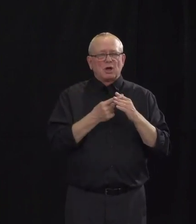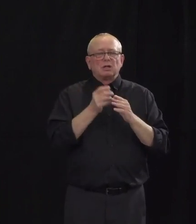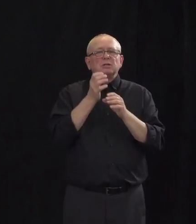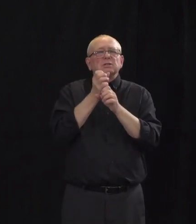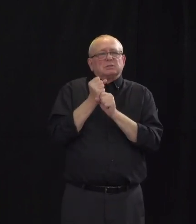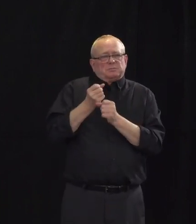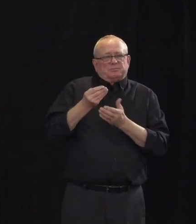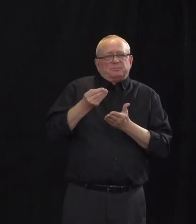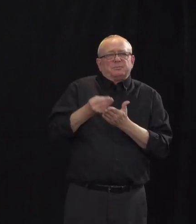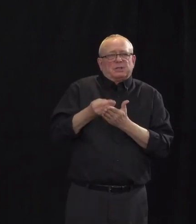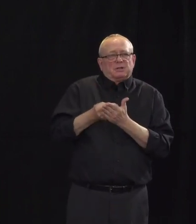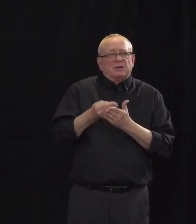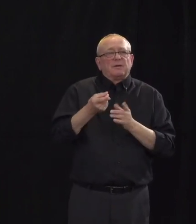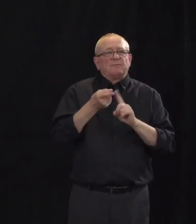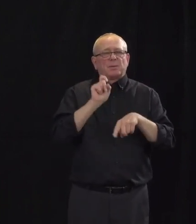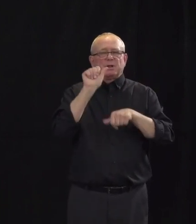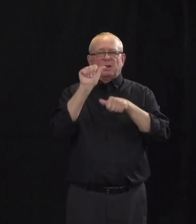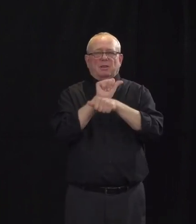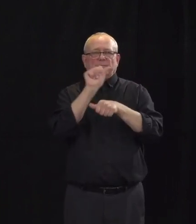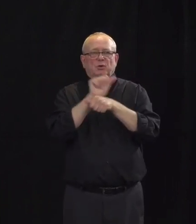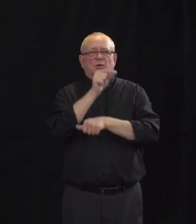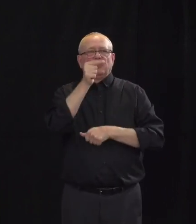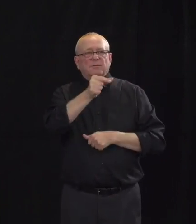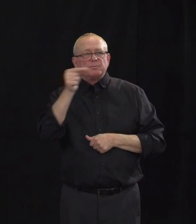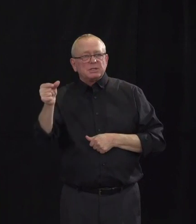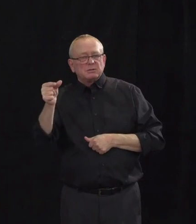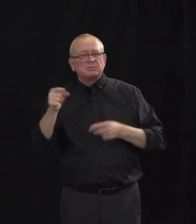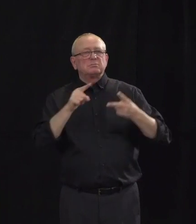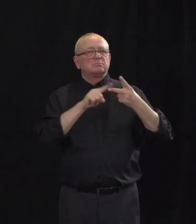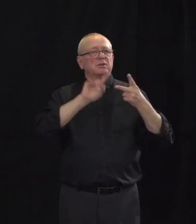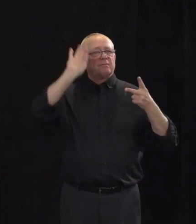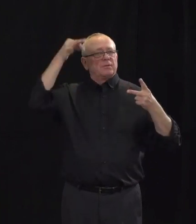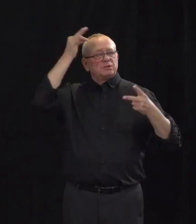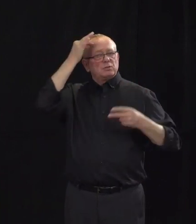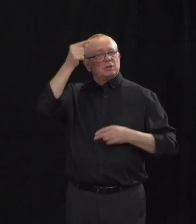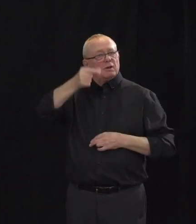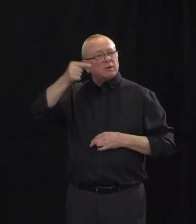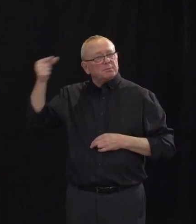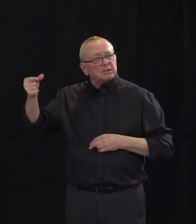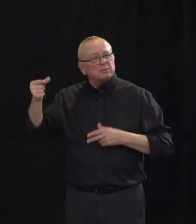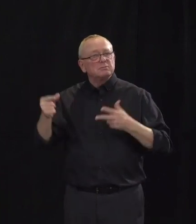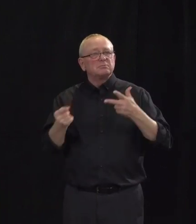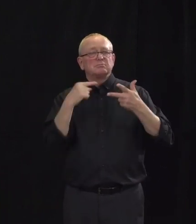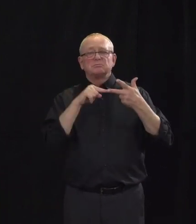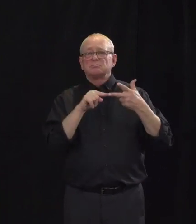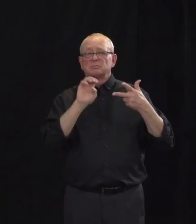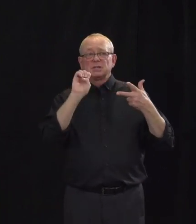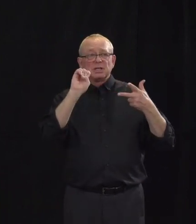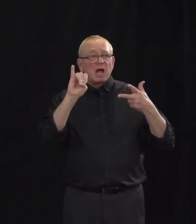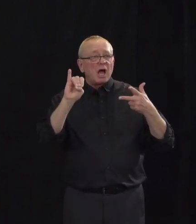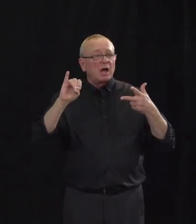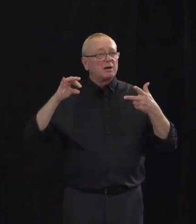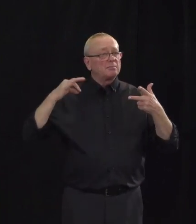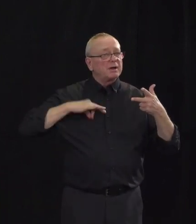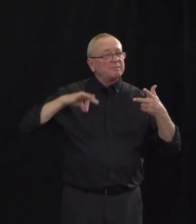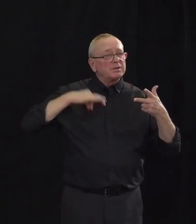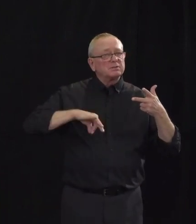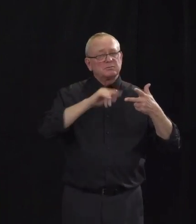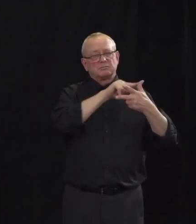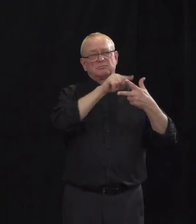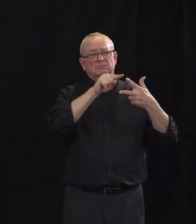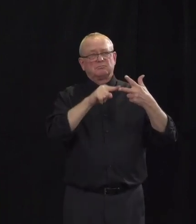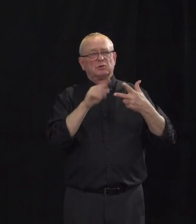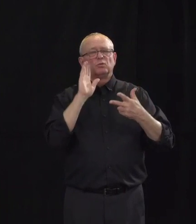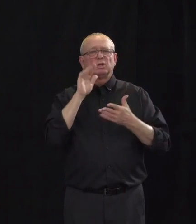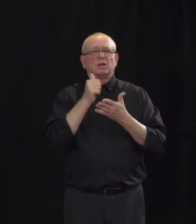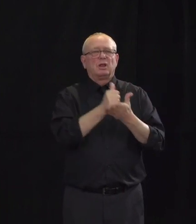federal employment insurance benefits that should help many people to make the rent in the future.